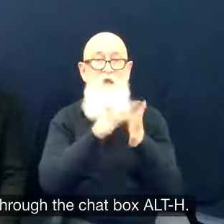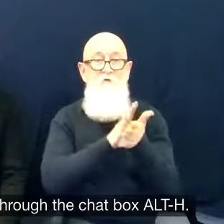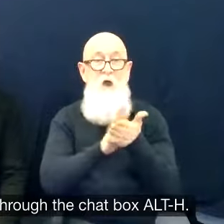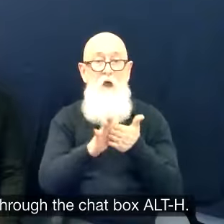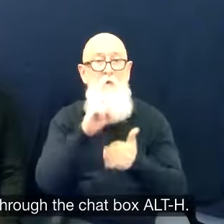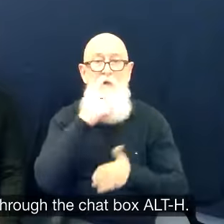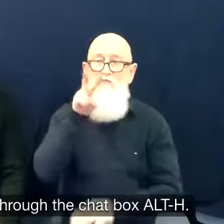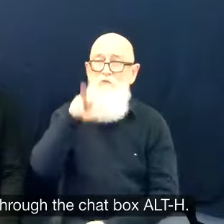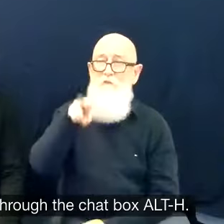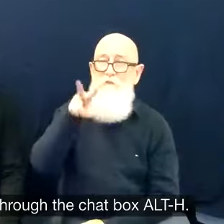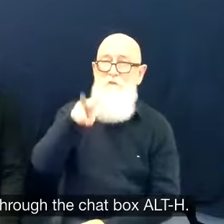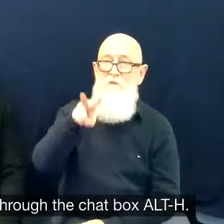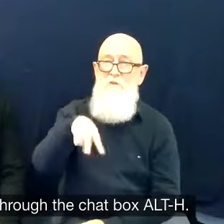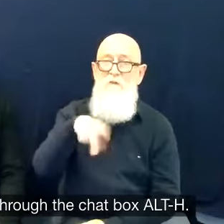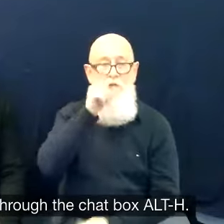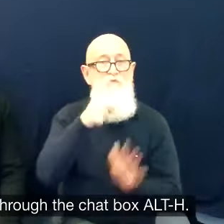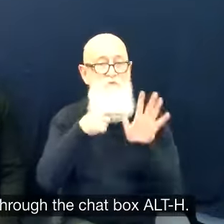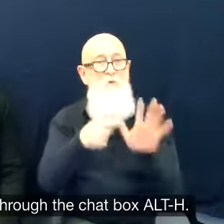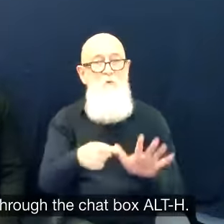we'll respond that way.